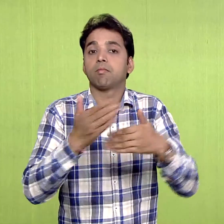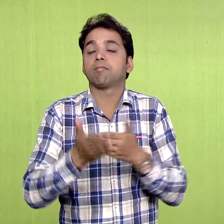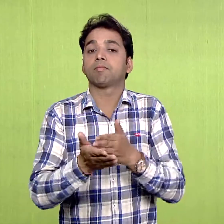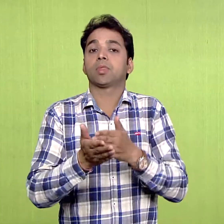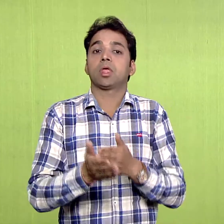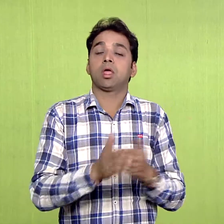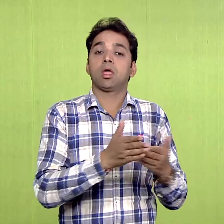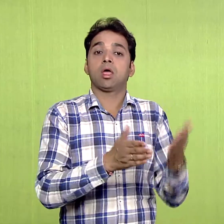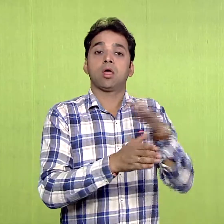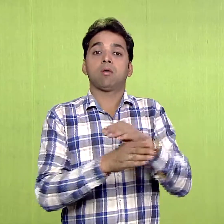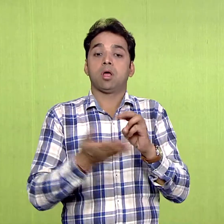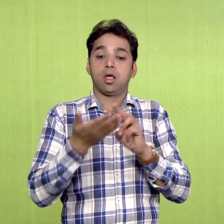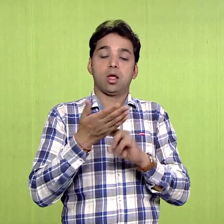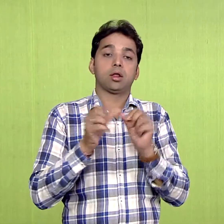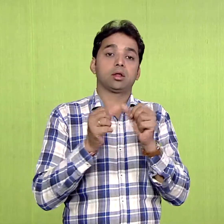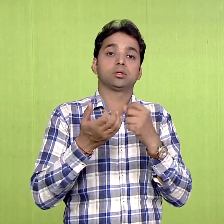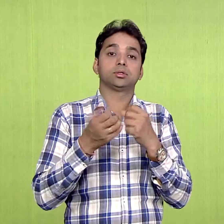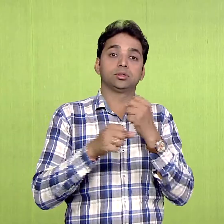the Nagara style.